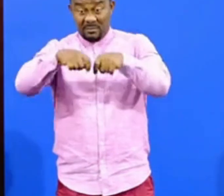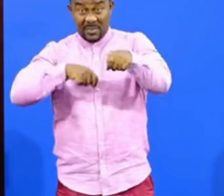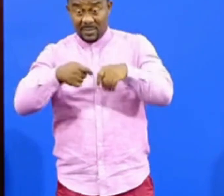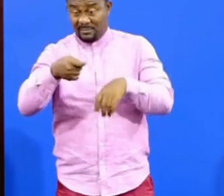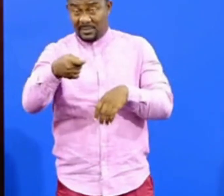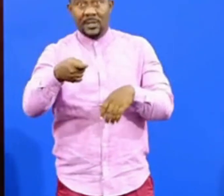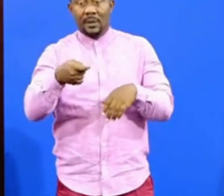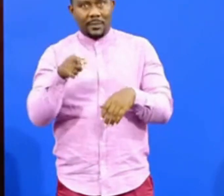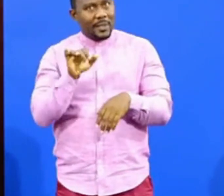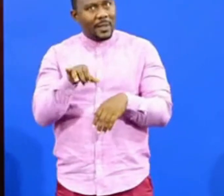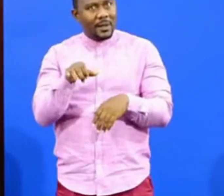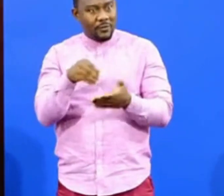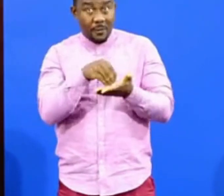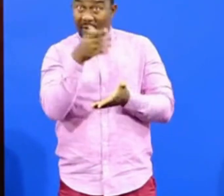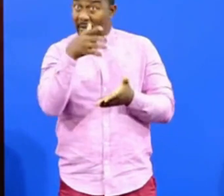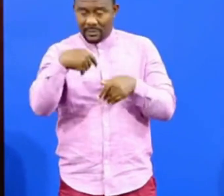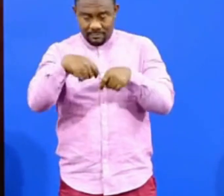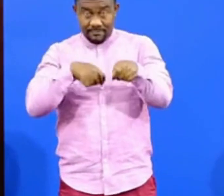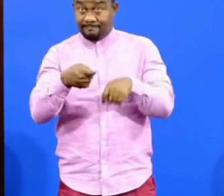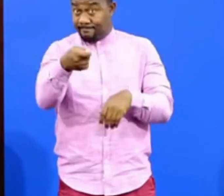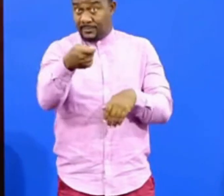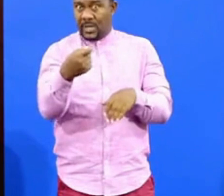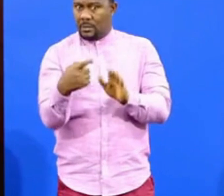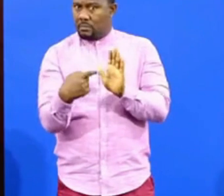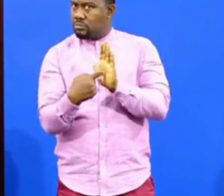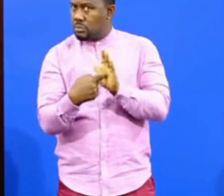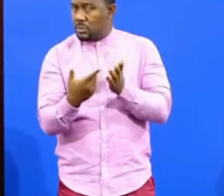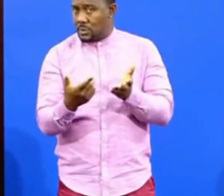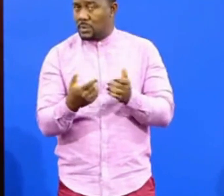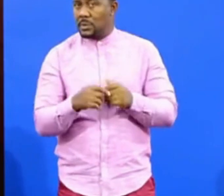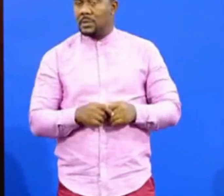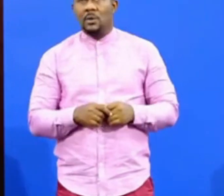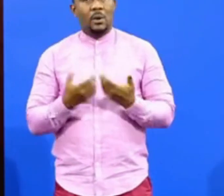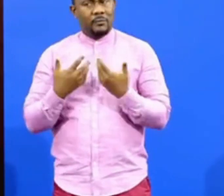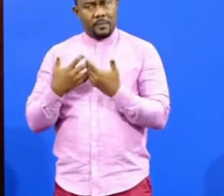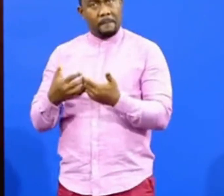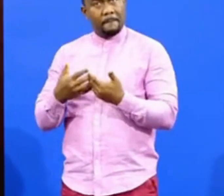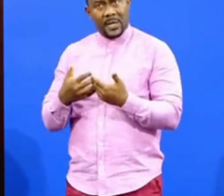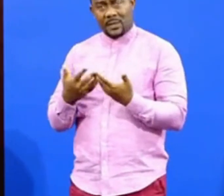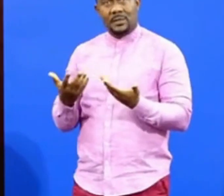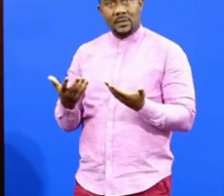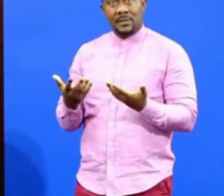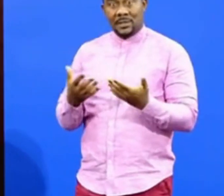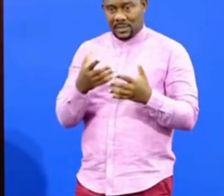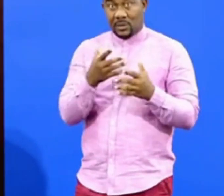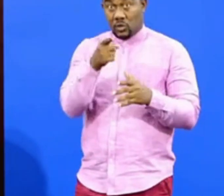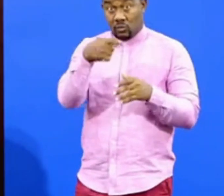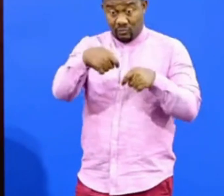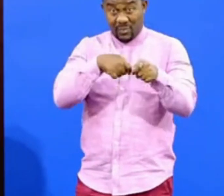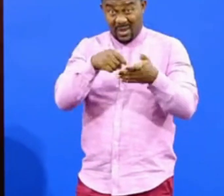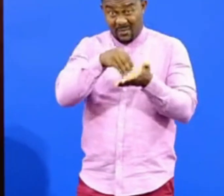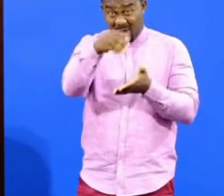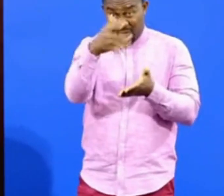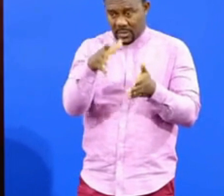and the central depository is linked to our trading platform, which is electronic. That is in turn linked to our clearing and settlement platform,